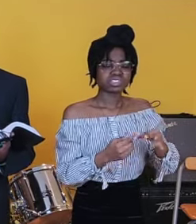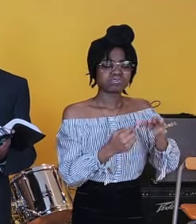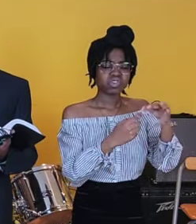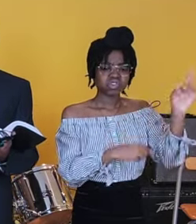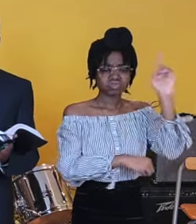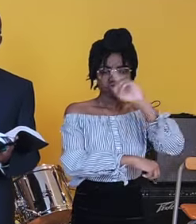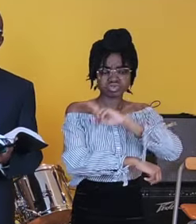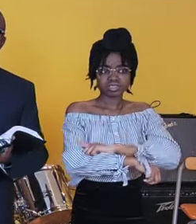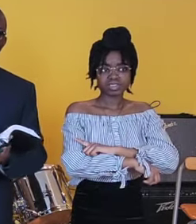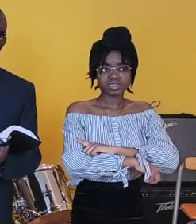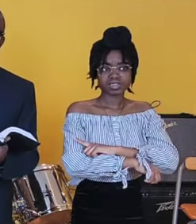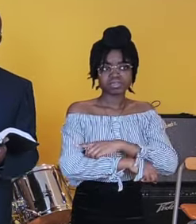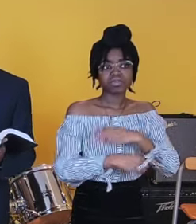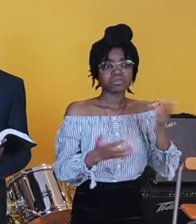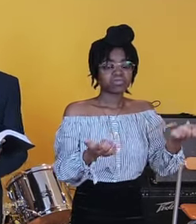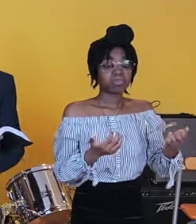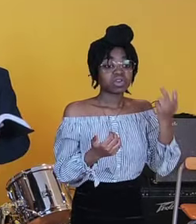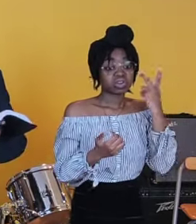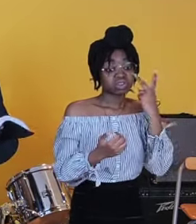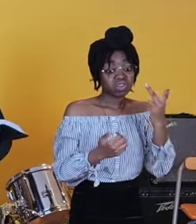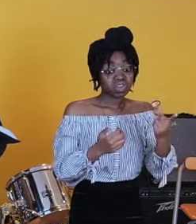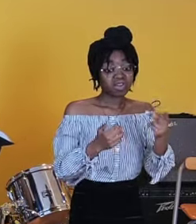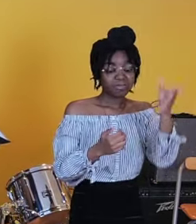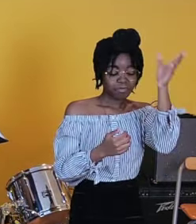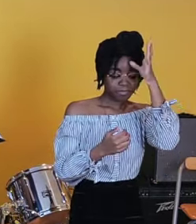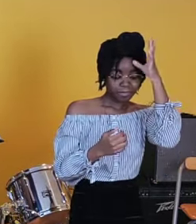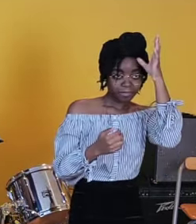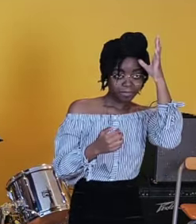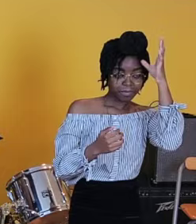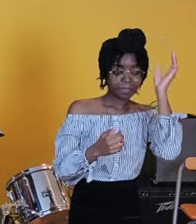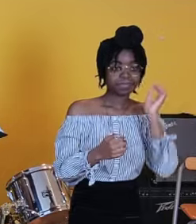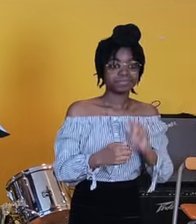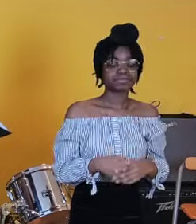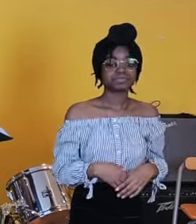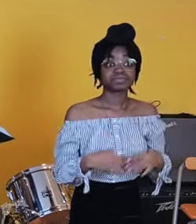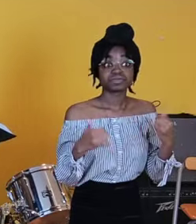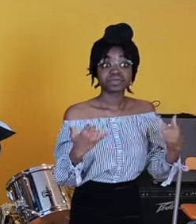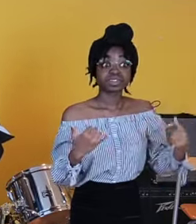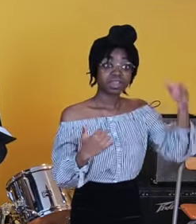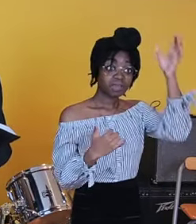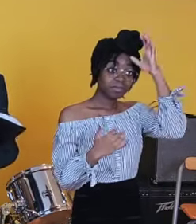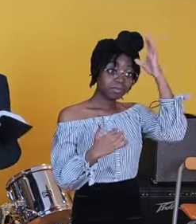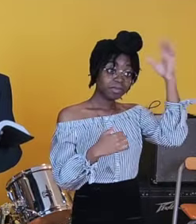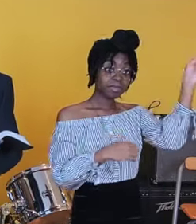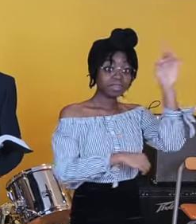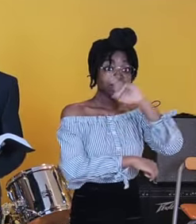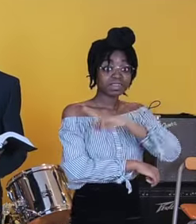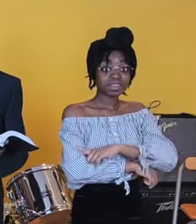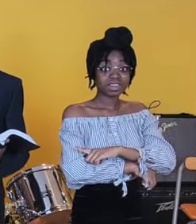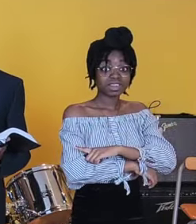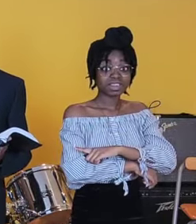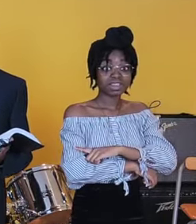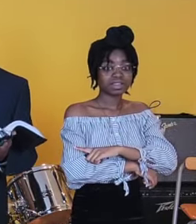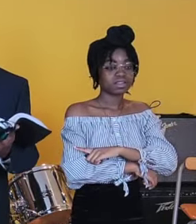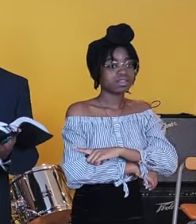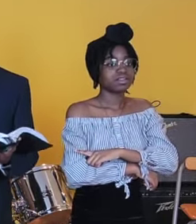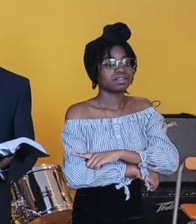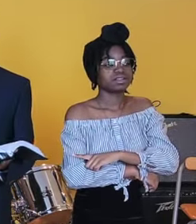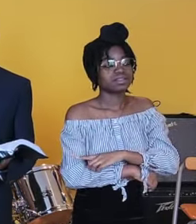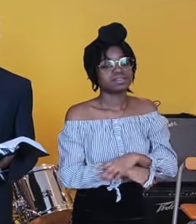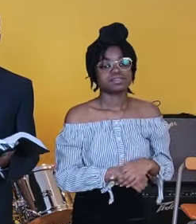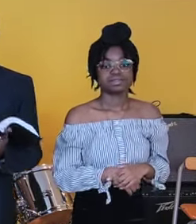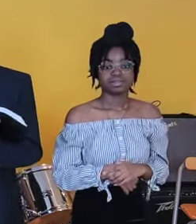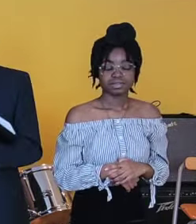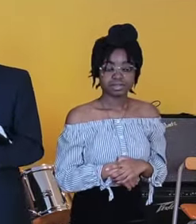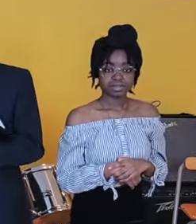to look up fathers. Today is Father's Day, another very special day which follows on the heels